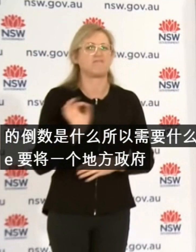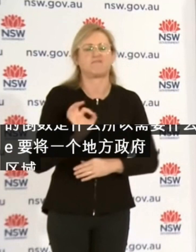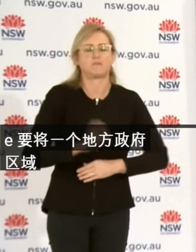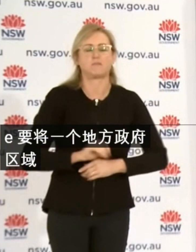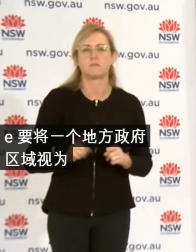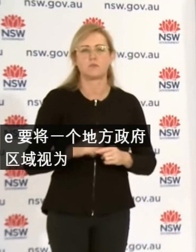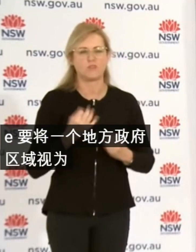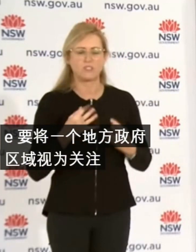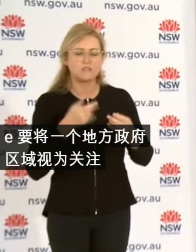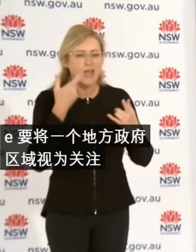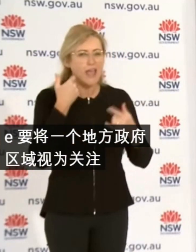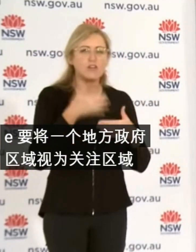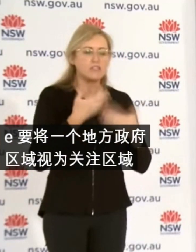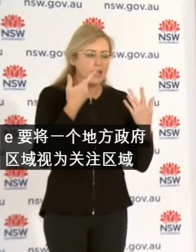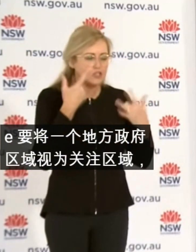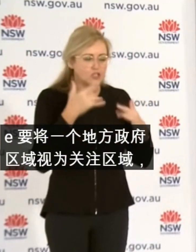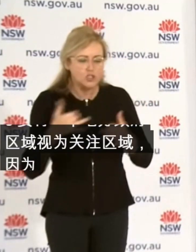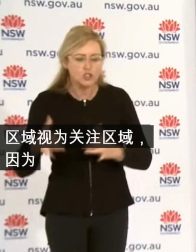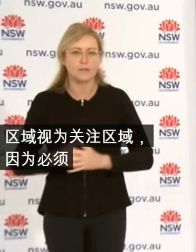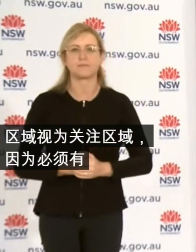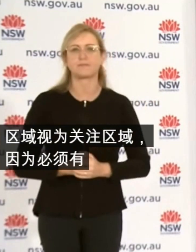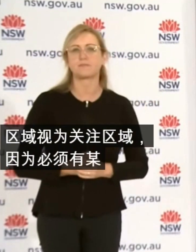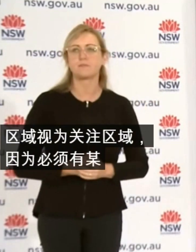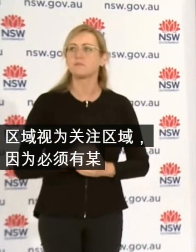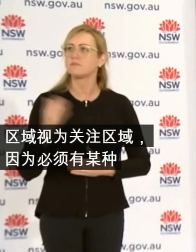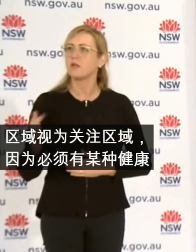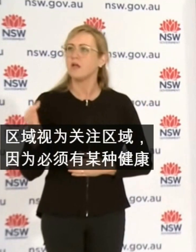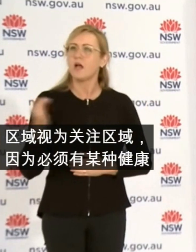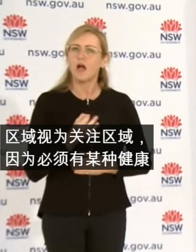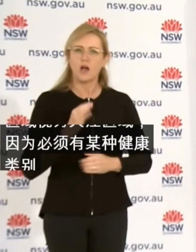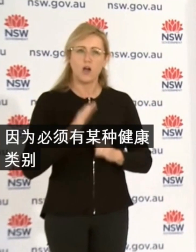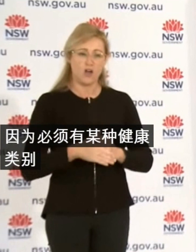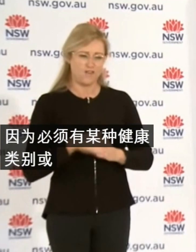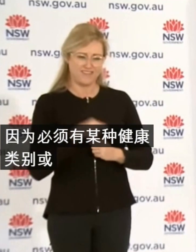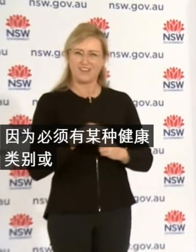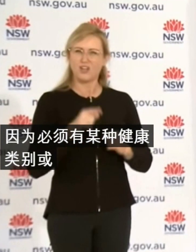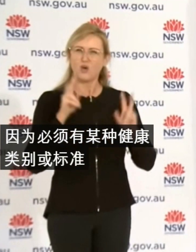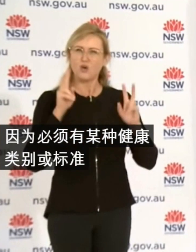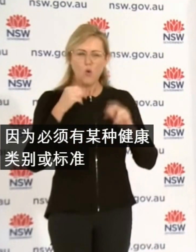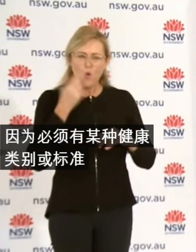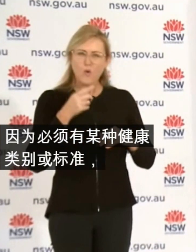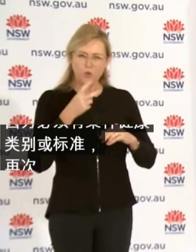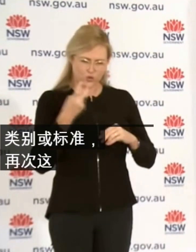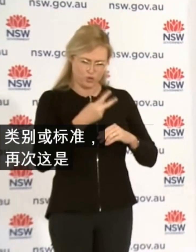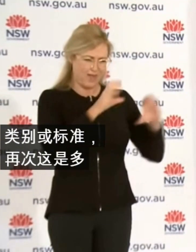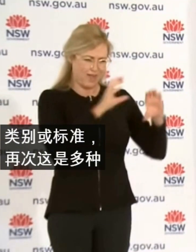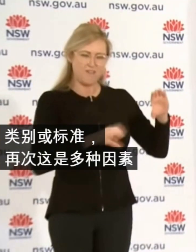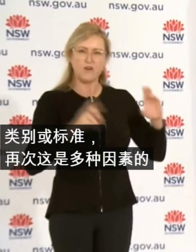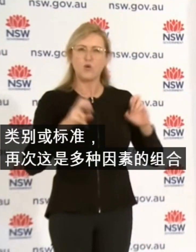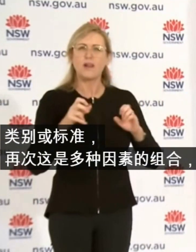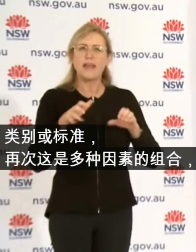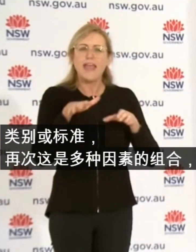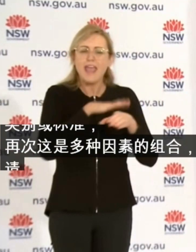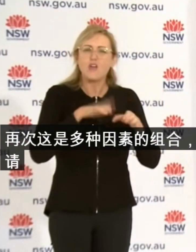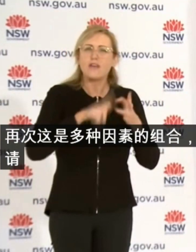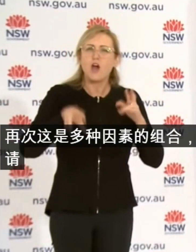be considered an area of concern? Because there must be some kind of health categories or criteria for that. Well, again, it's a combination